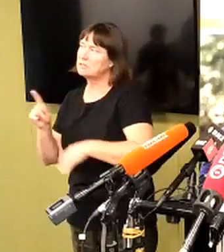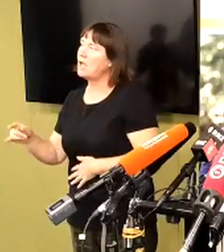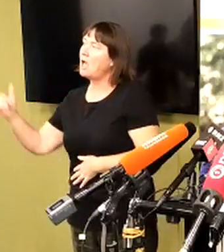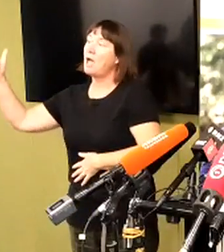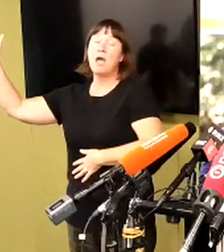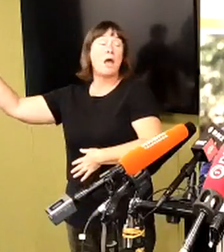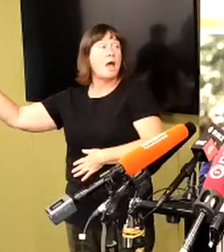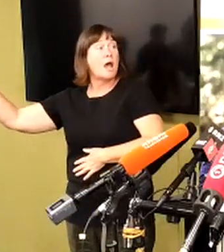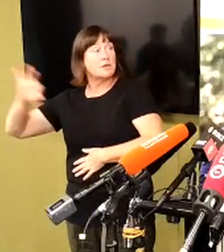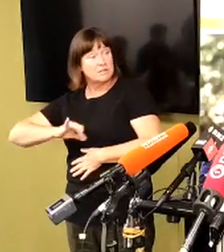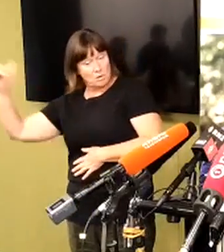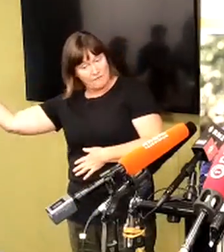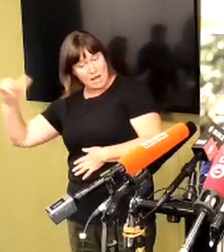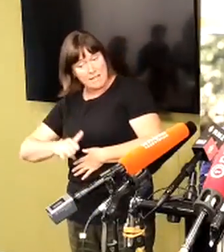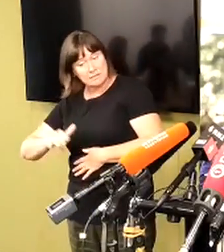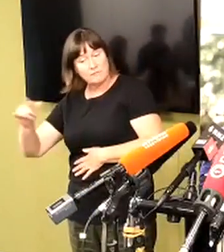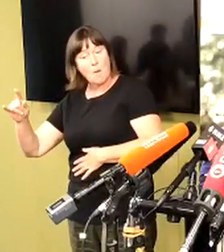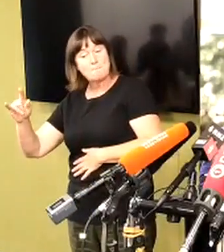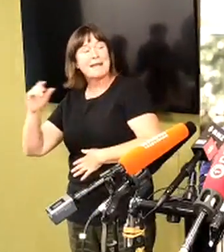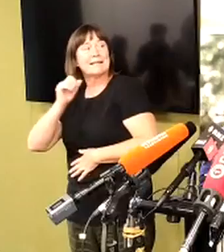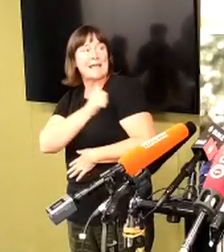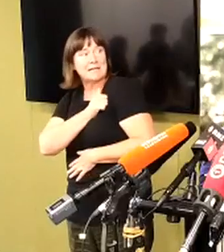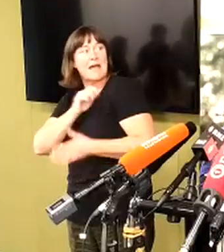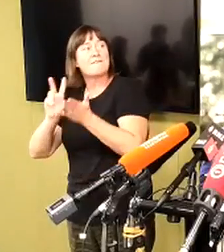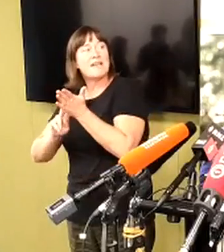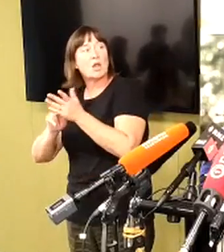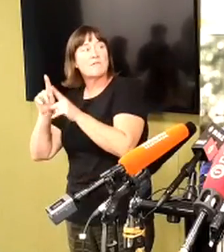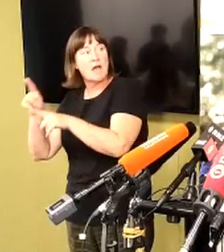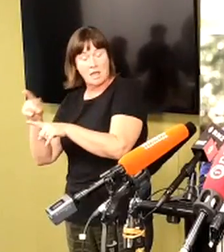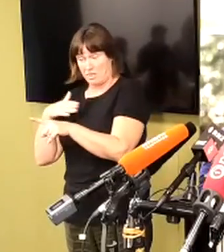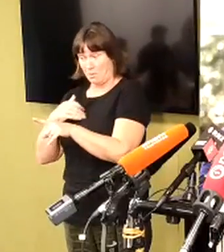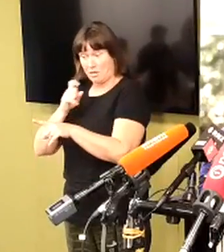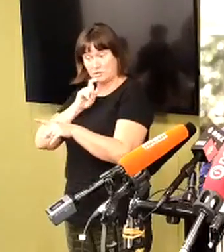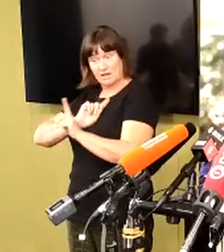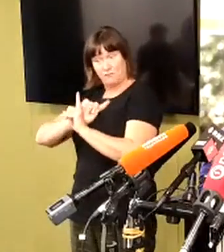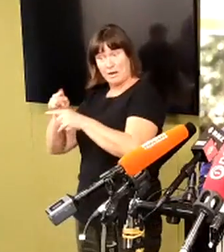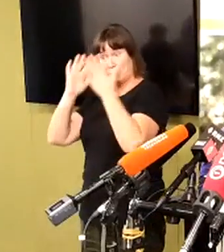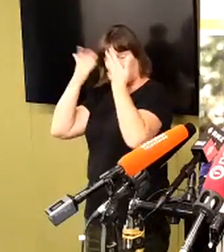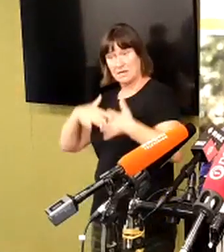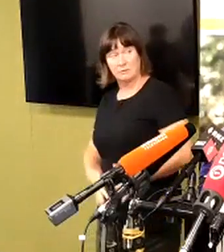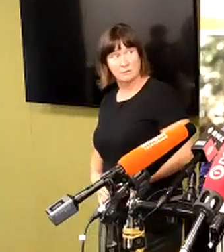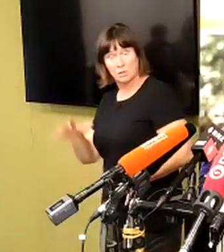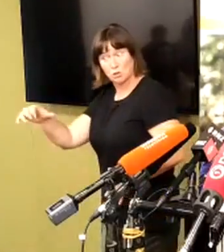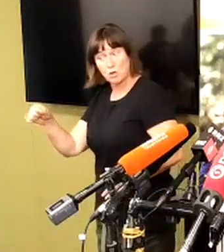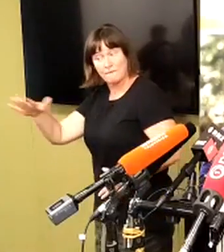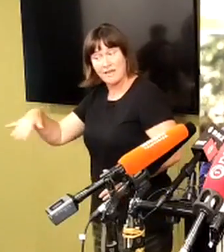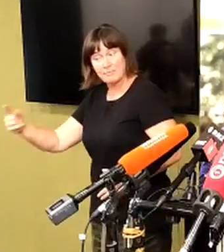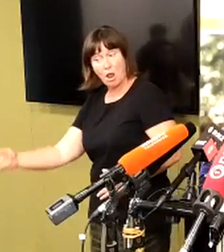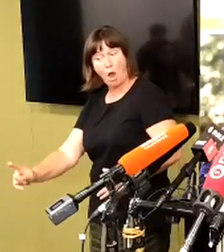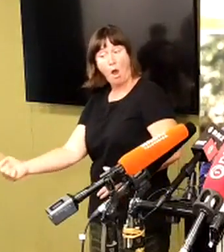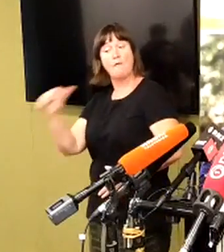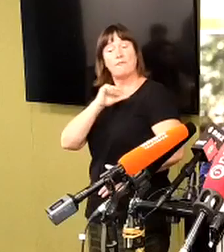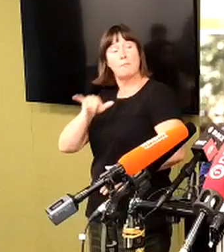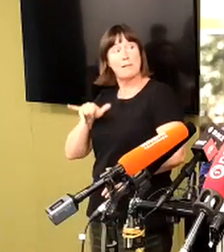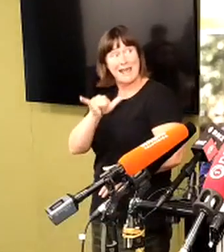from Vancouver, and we understand that health staff boarded it and wearing protective clothing and took the family off the plane. Can you tell